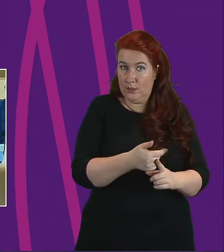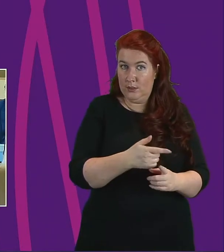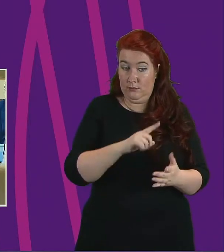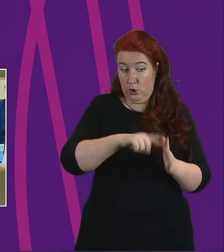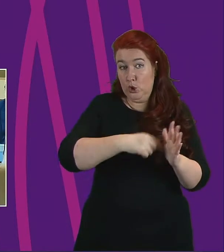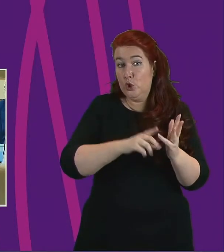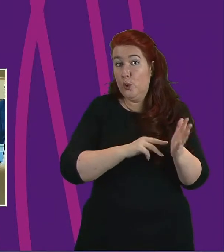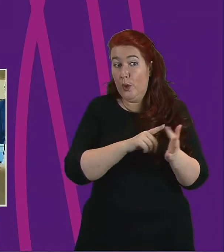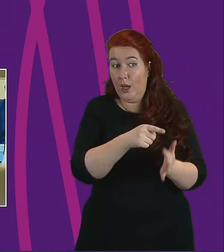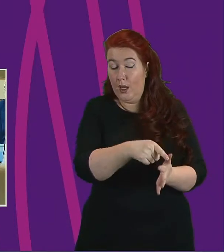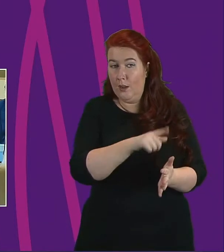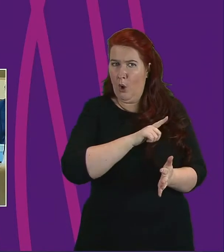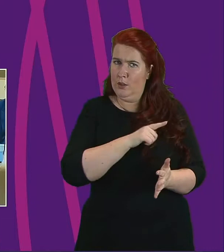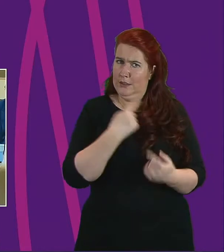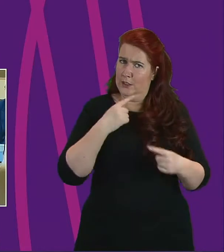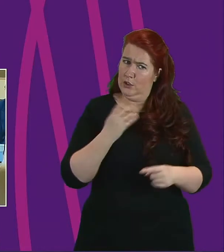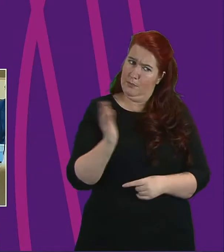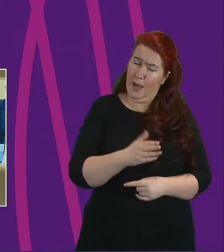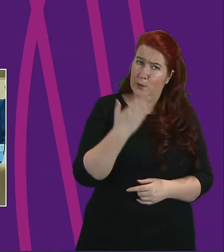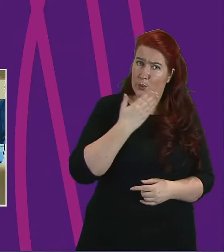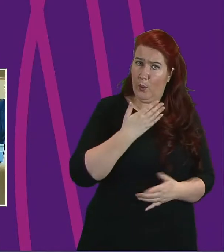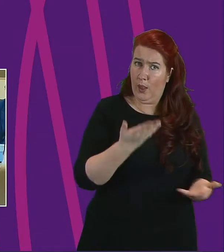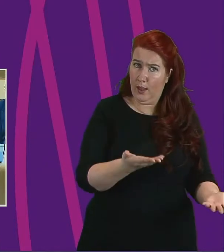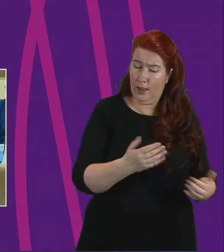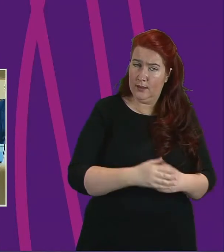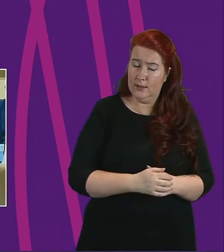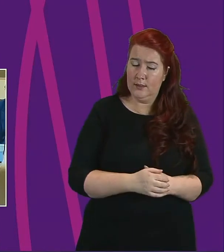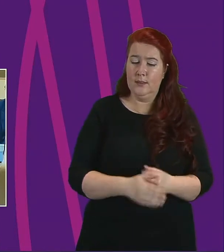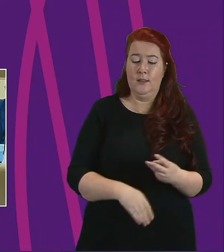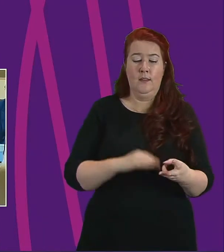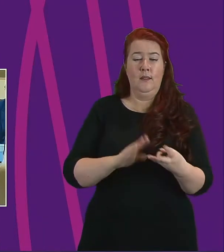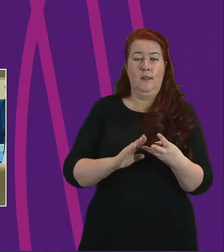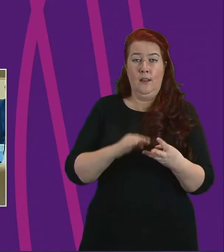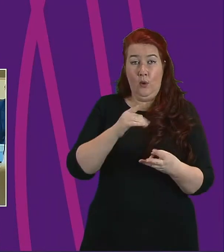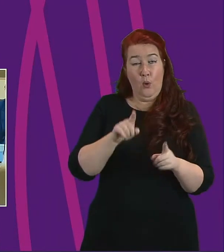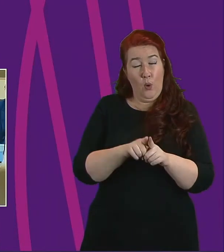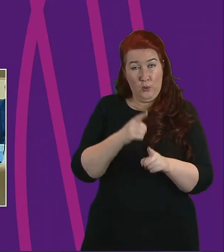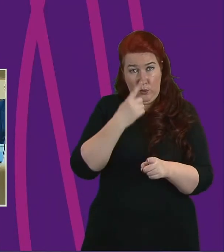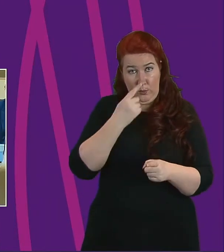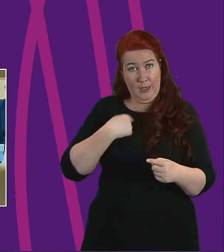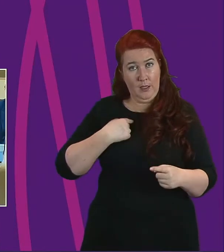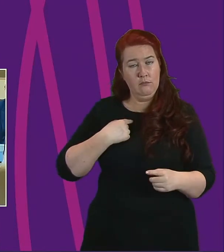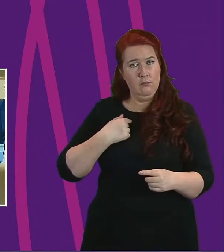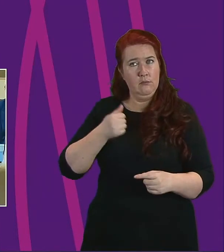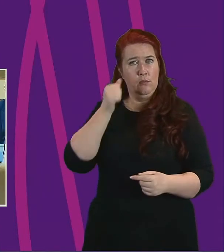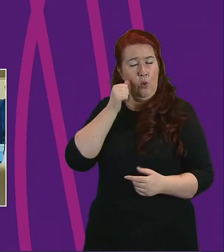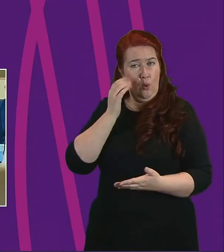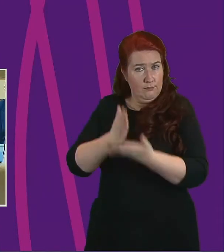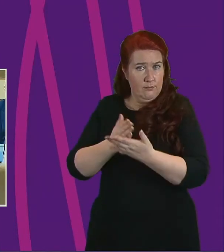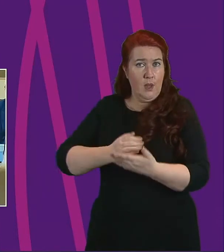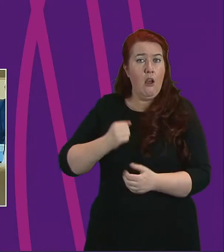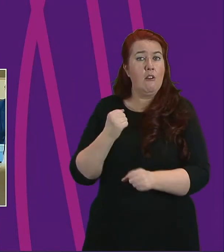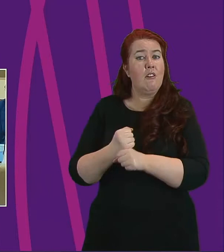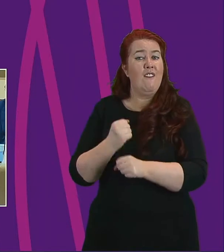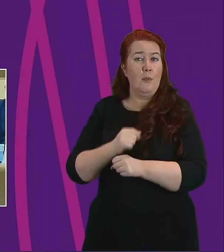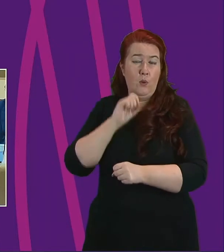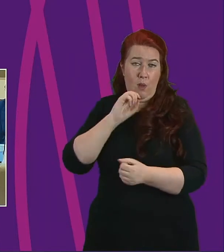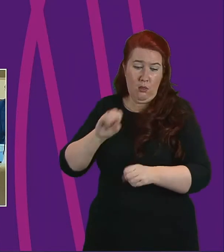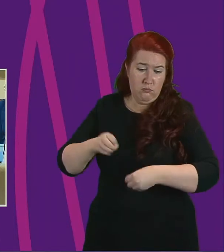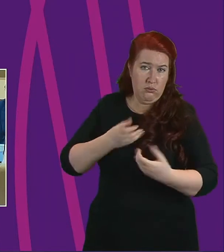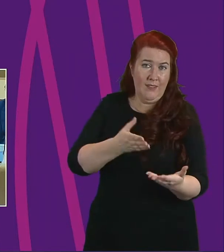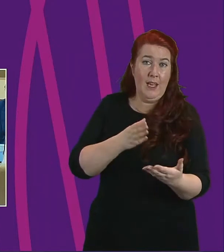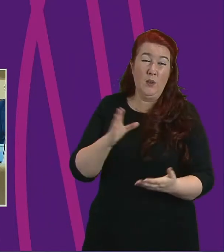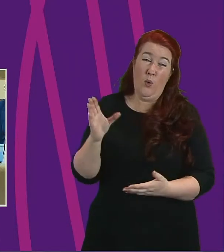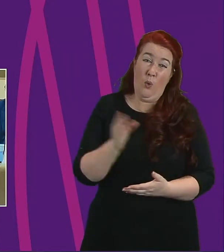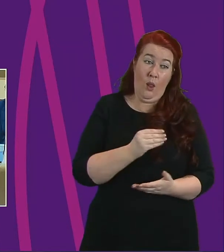school? And finally, can we be assured that government will provide all of the extra funding required by councils to